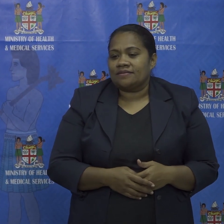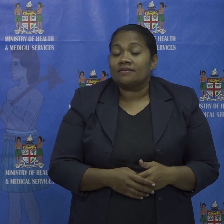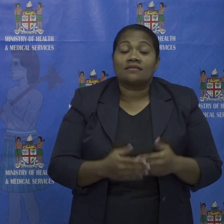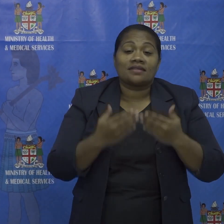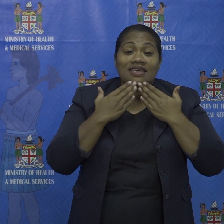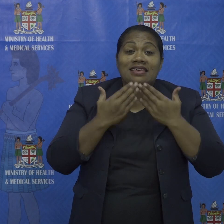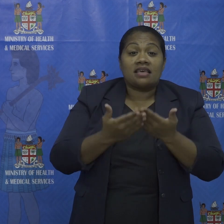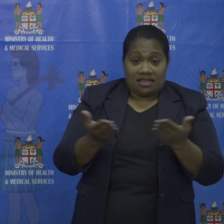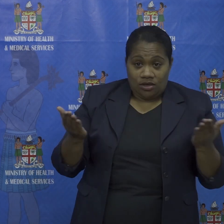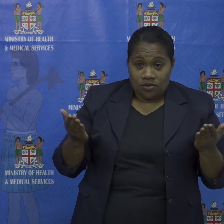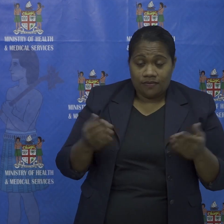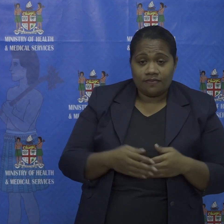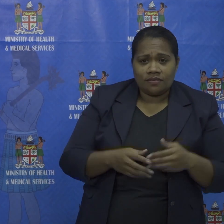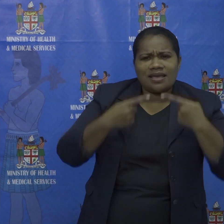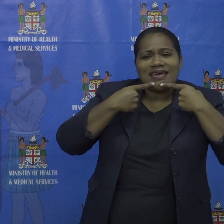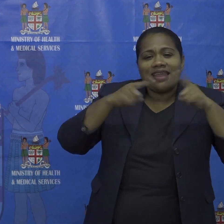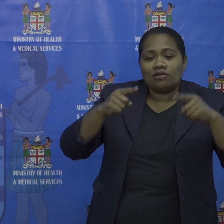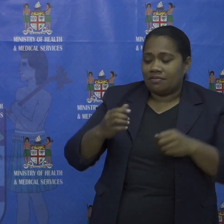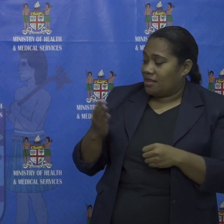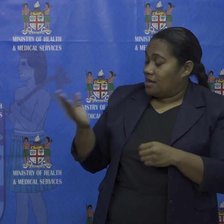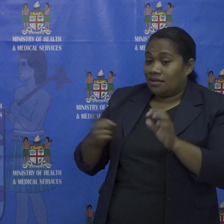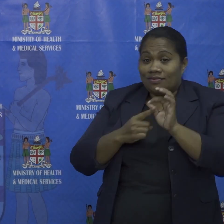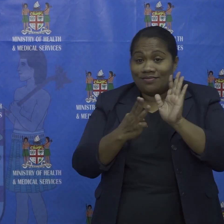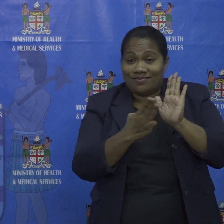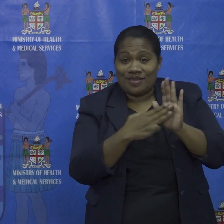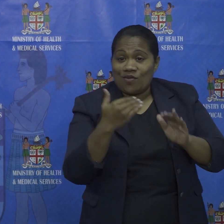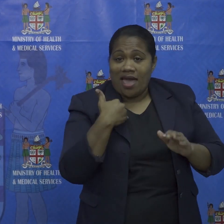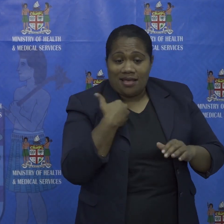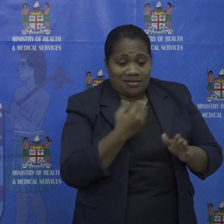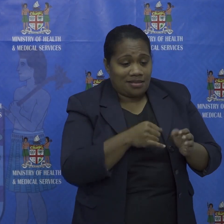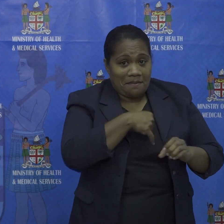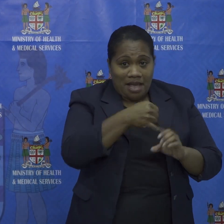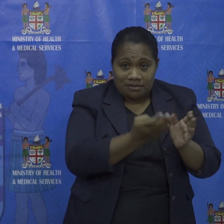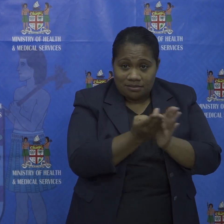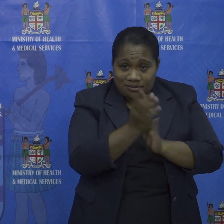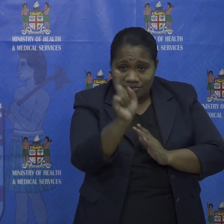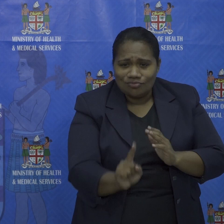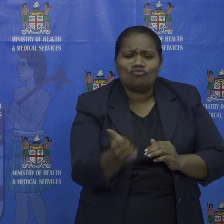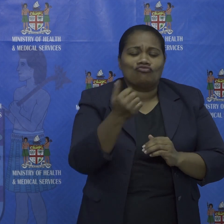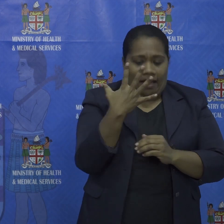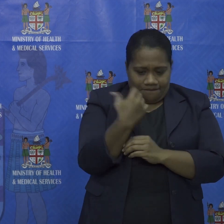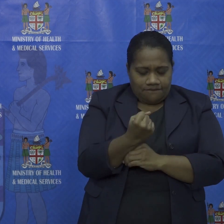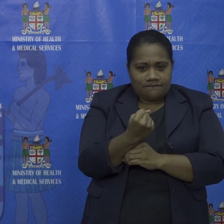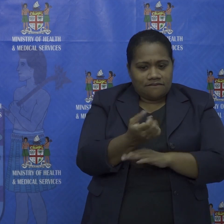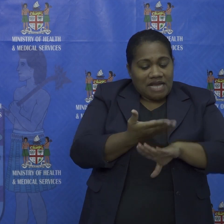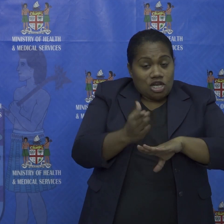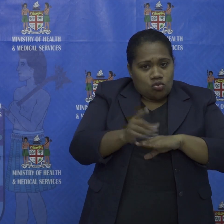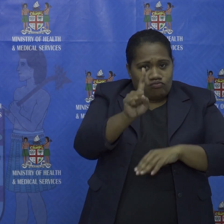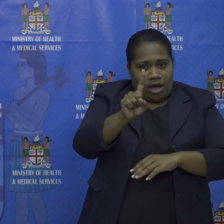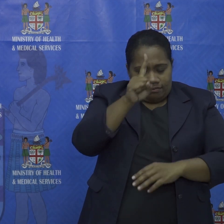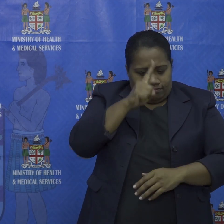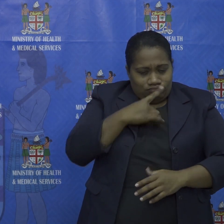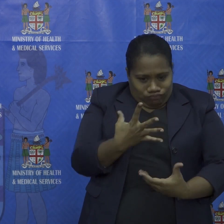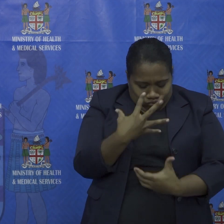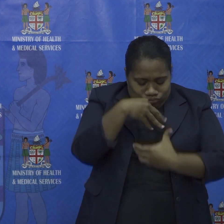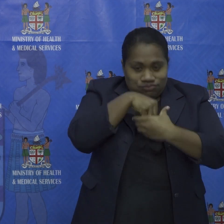Thank you. So as announced by the Permanent Secretary for Health and Medical Service today, we have one new case to report. With this